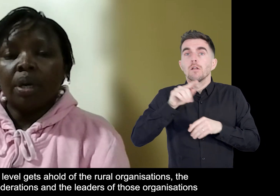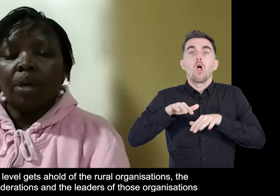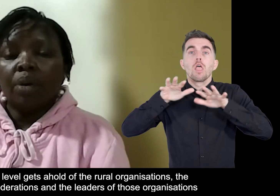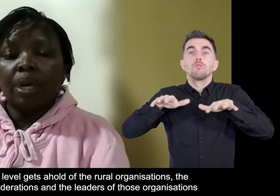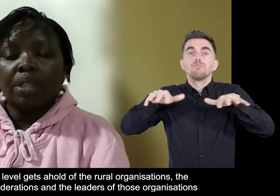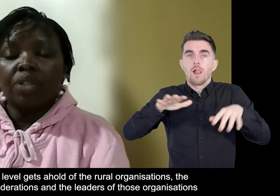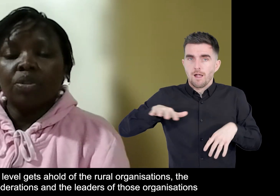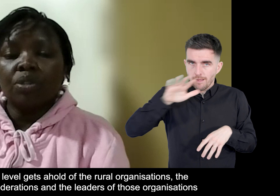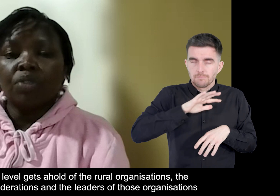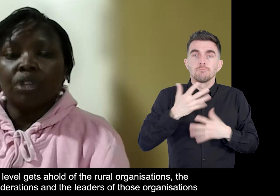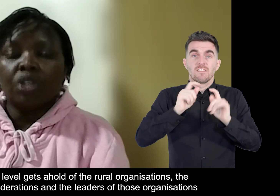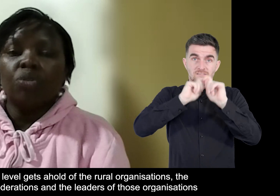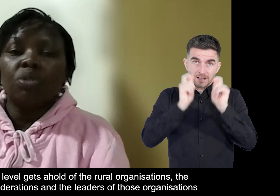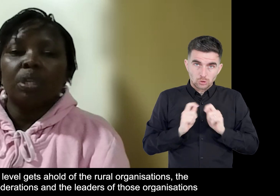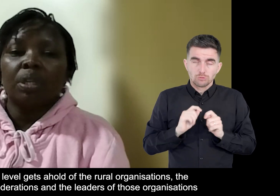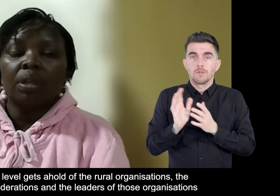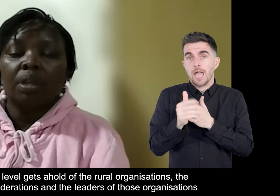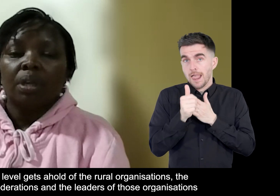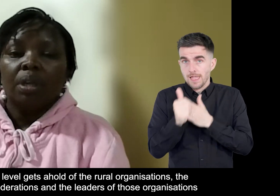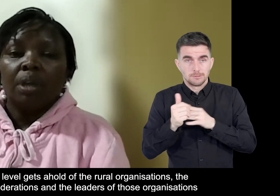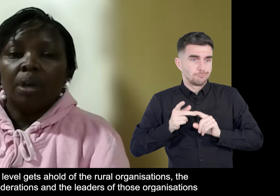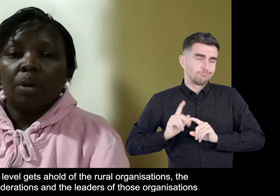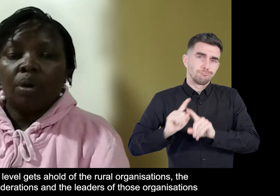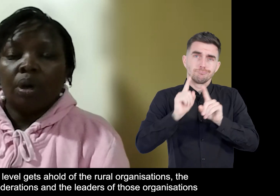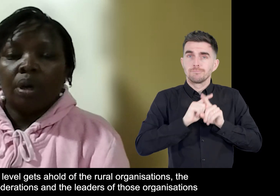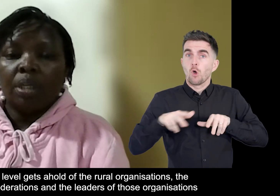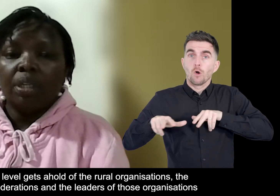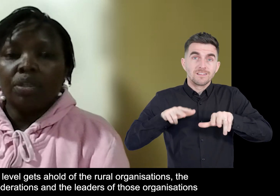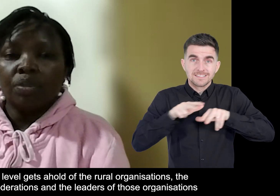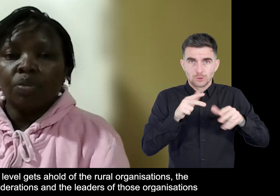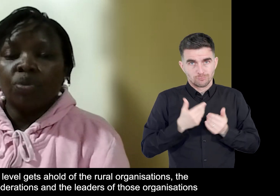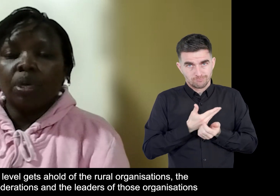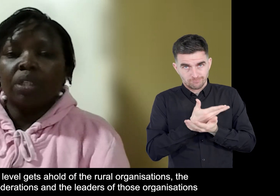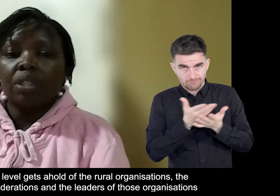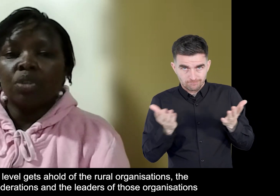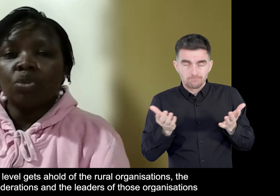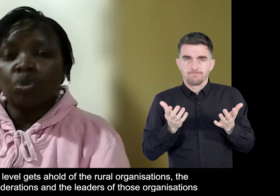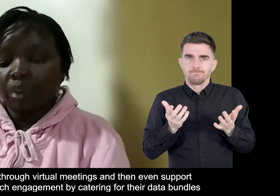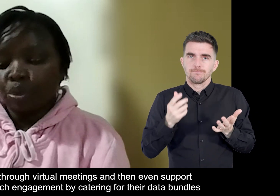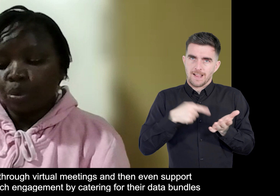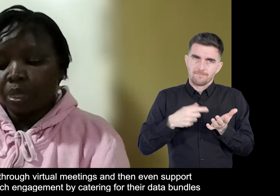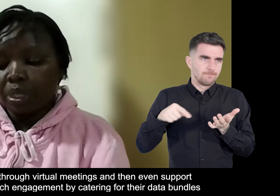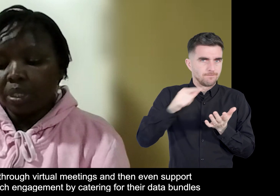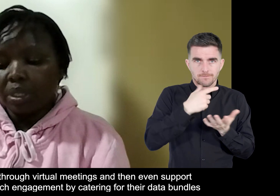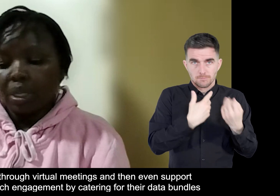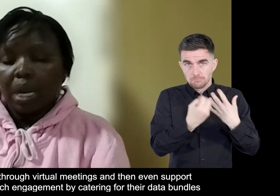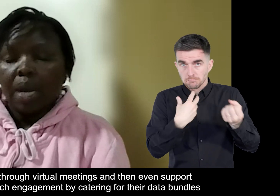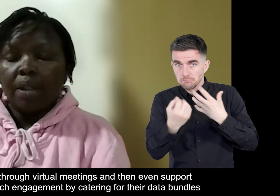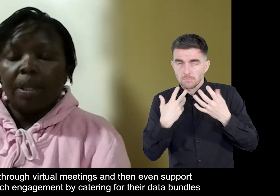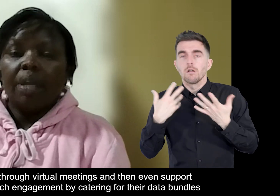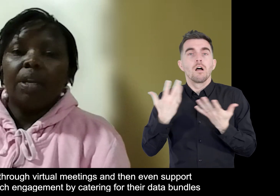rural organizations, the federations, and the leaders of those organizations through virtual